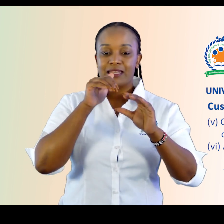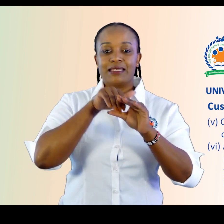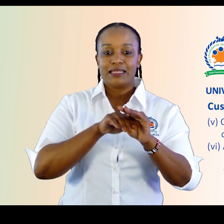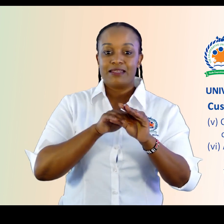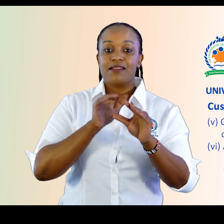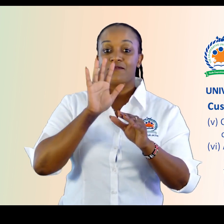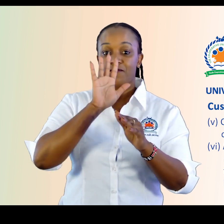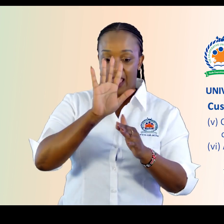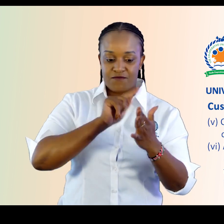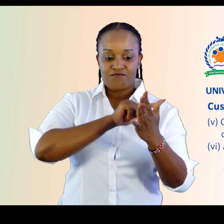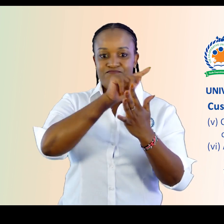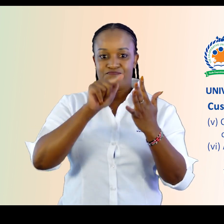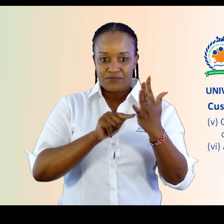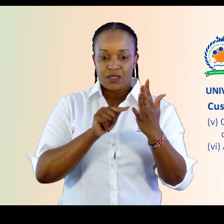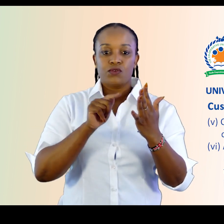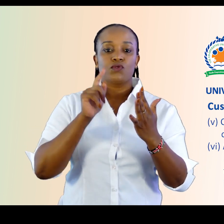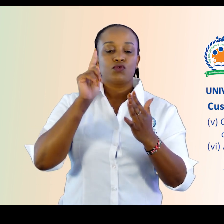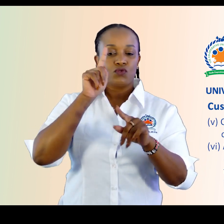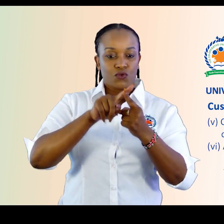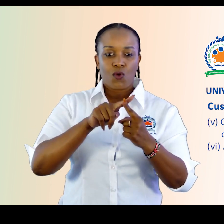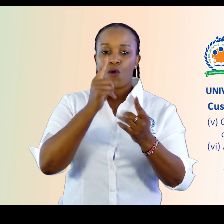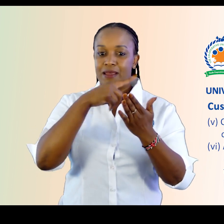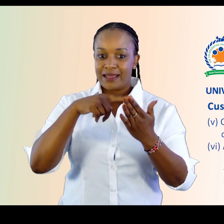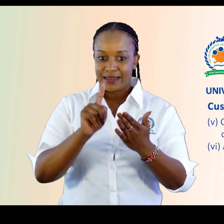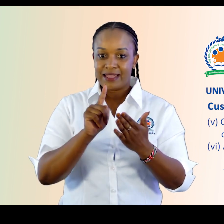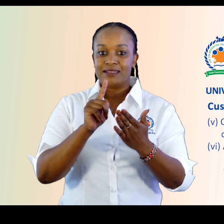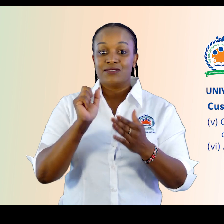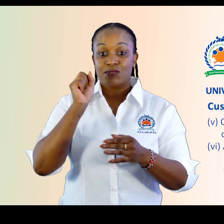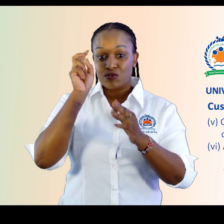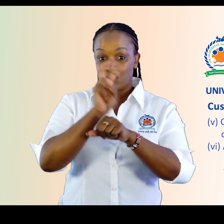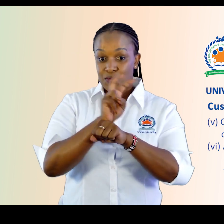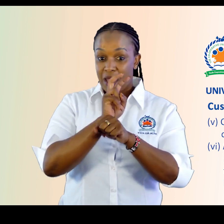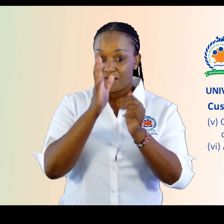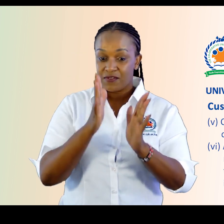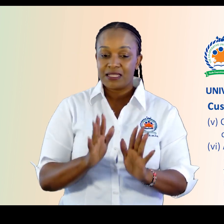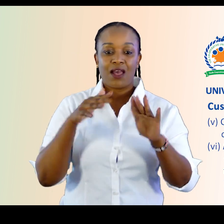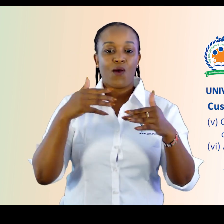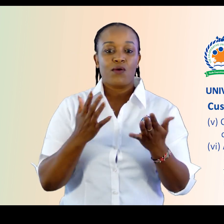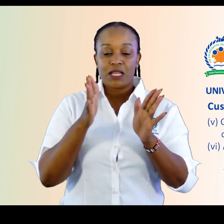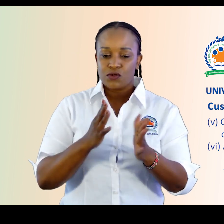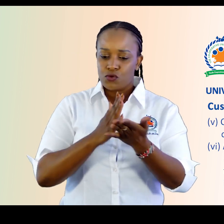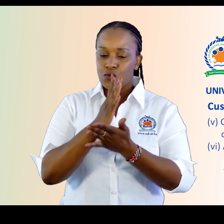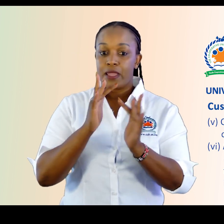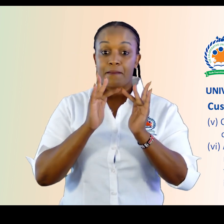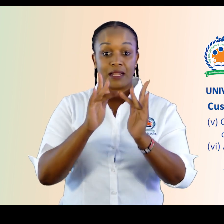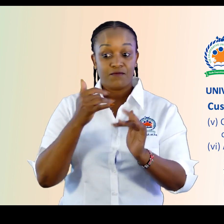in 5 above to the relevant officer or their supervisor in person through email,